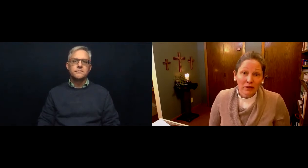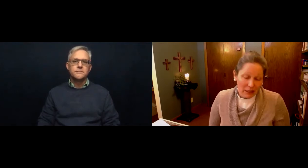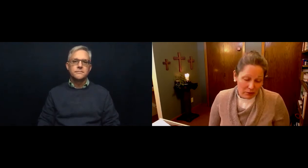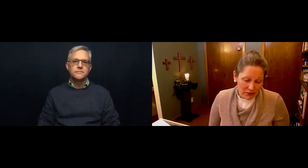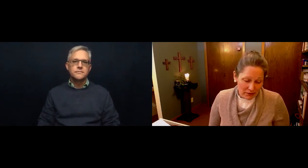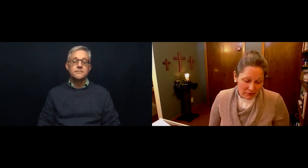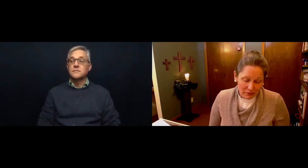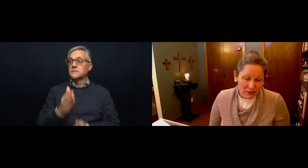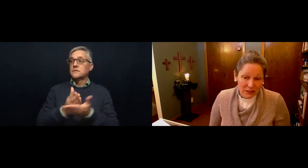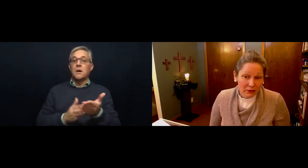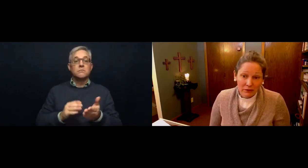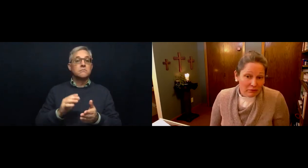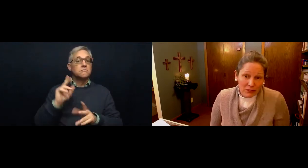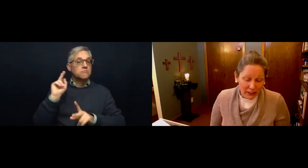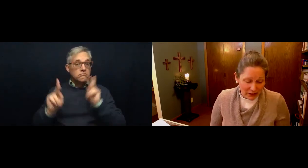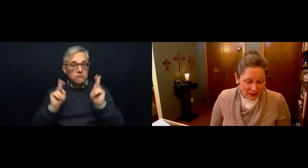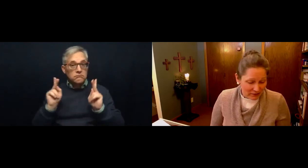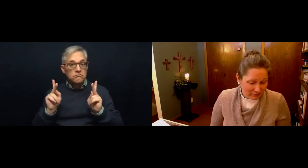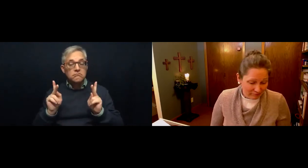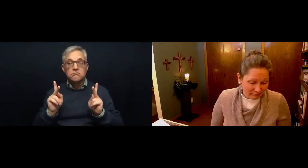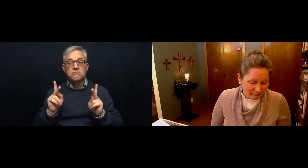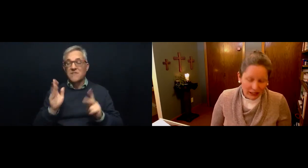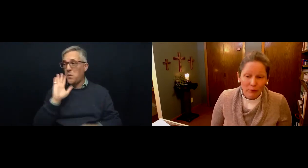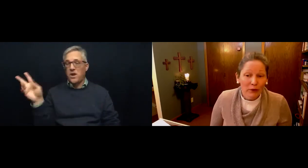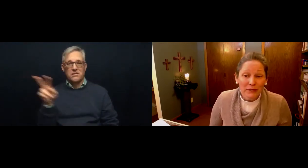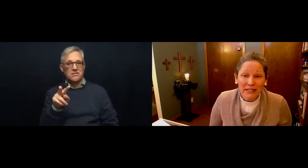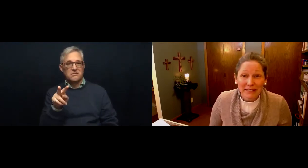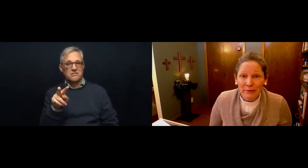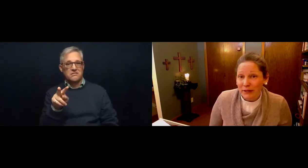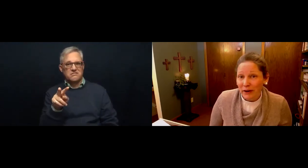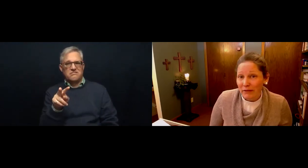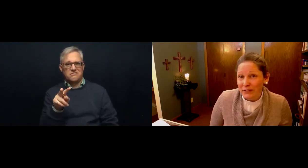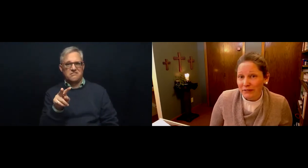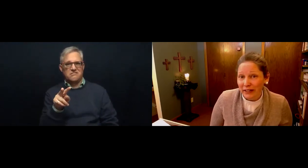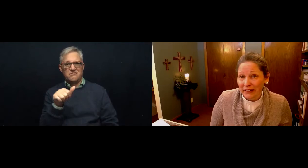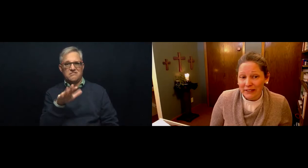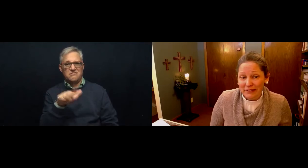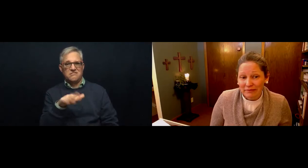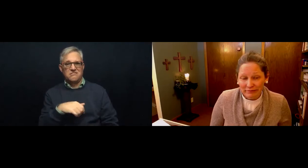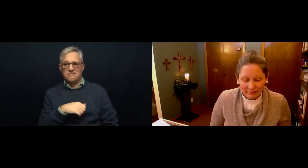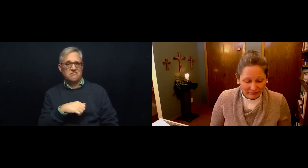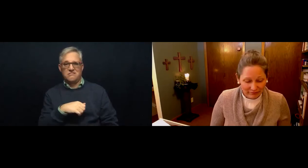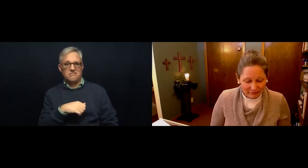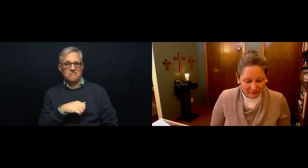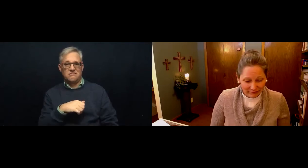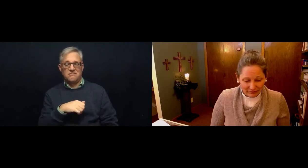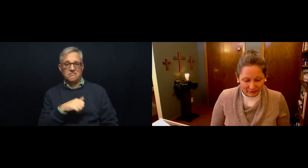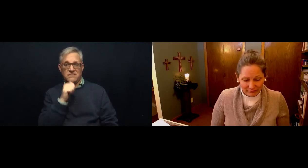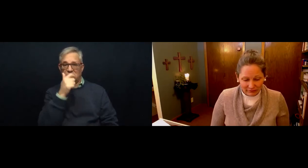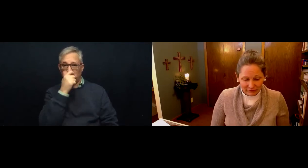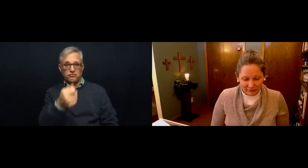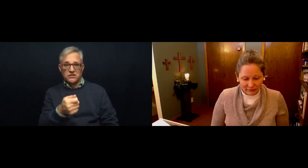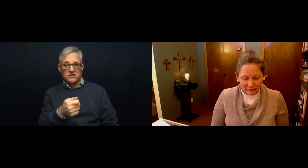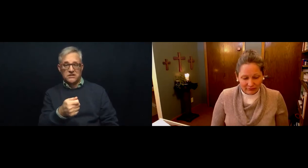Some neighbors will simply reject us. They won't accept our offers of kindness.